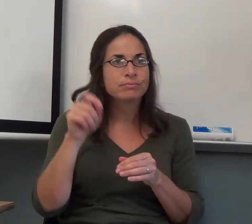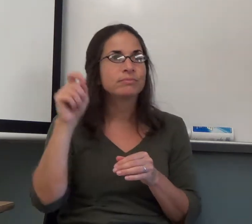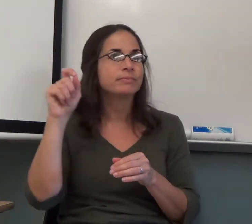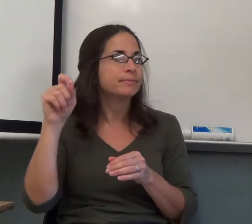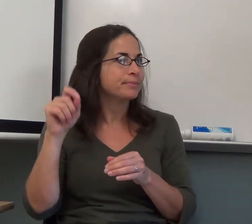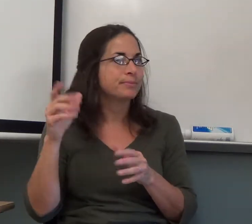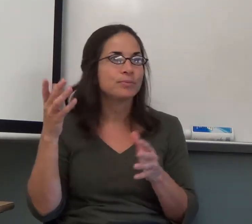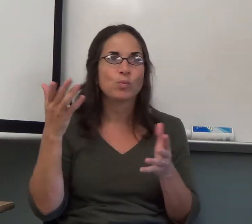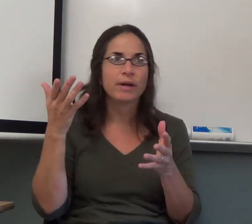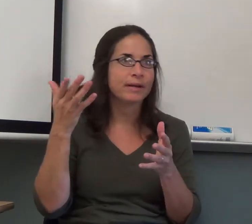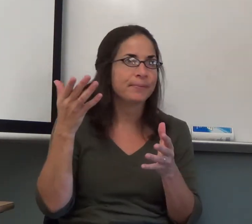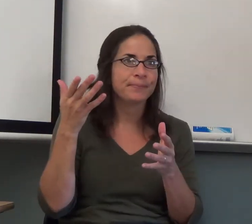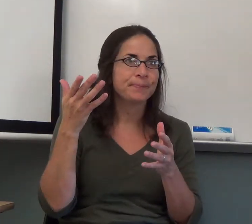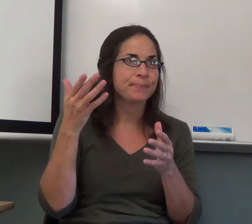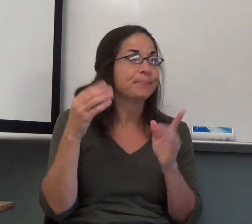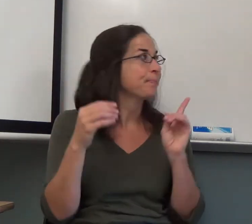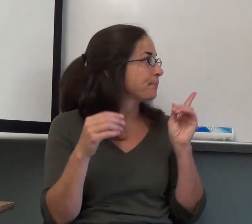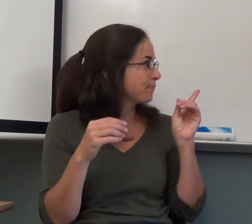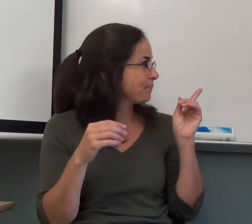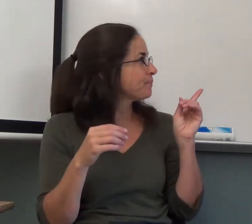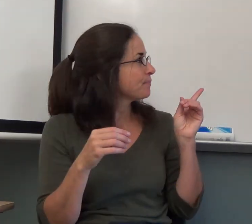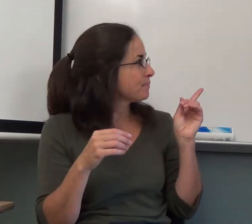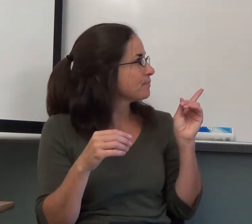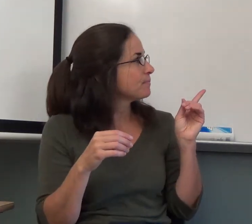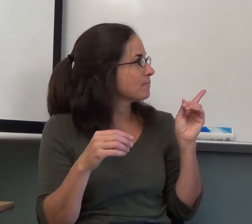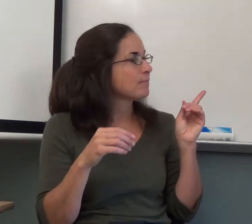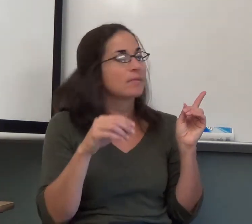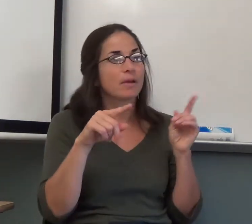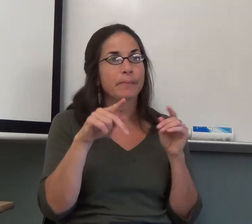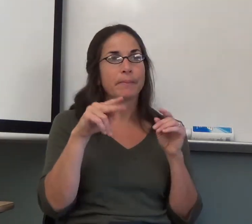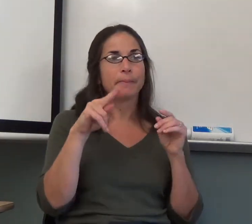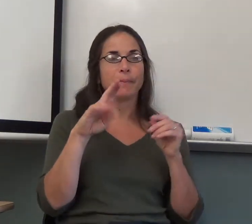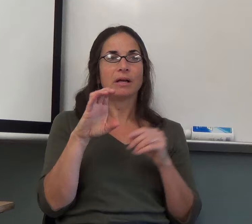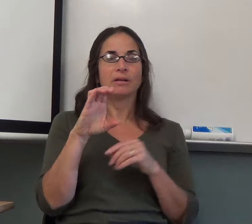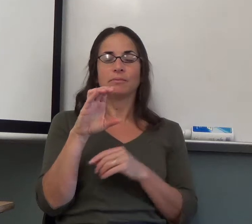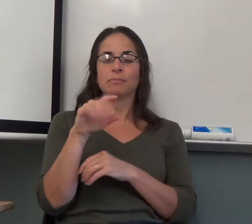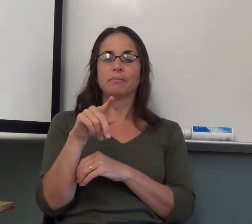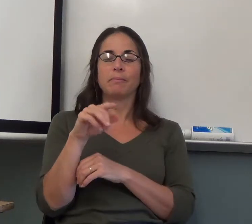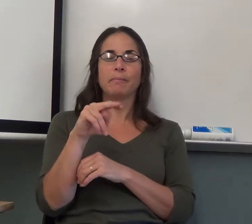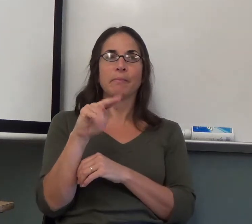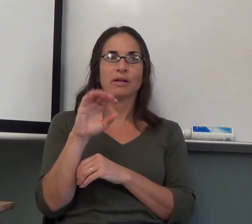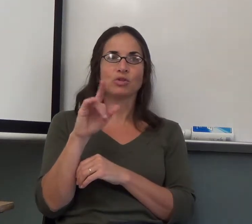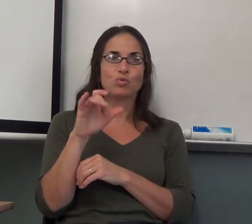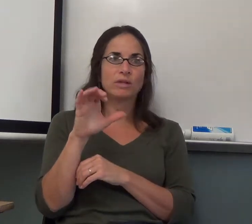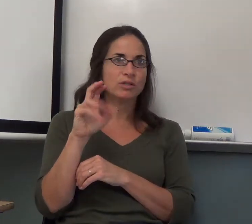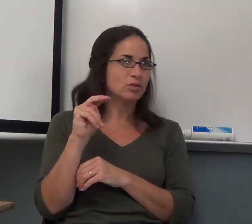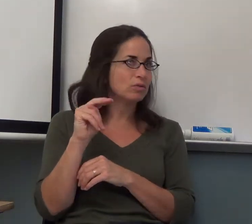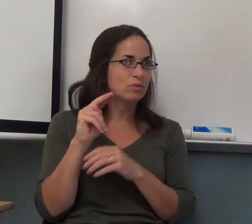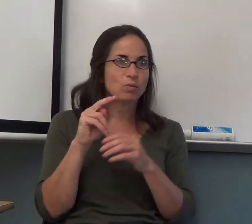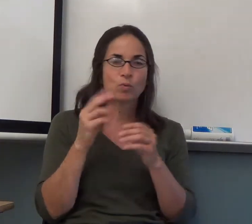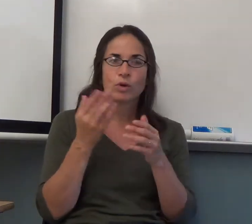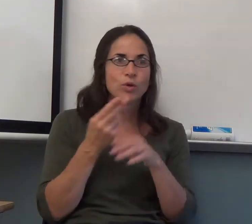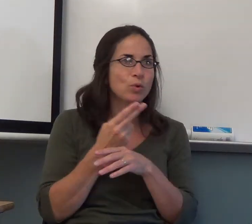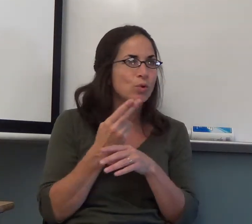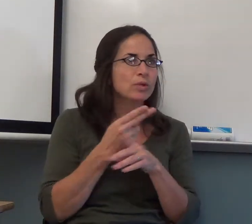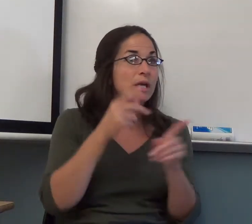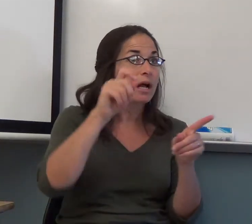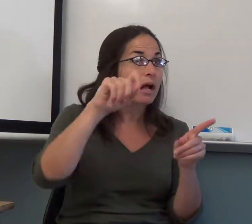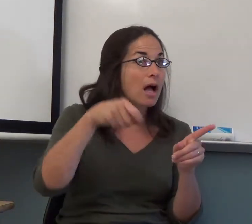We don't have to know it for this particular exercise, but I want to know what it is. What about it? Usually a comma. Comma Okay.